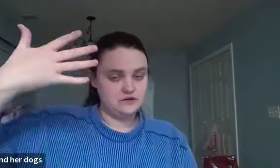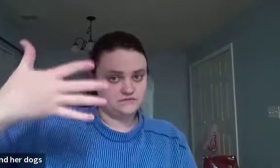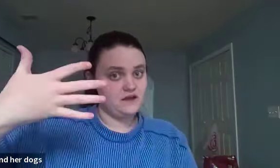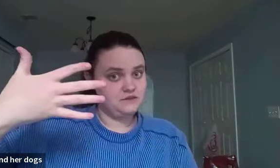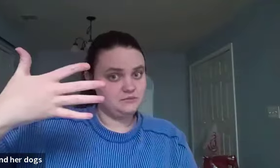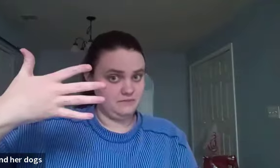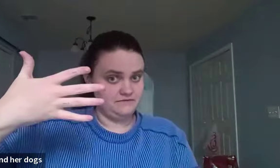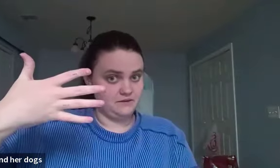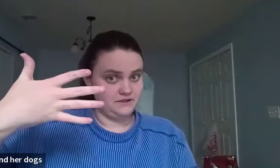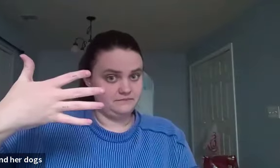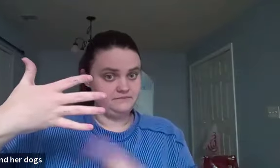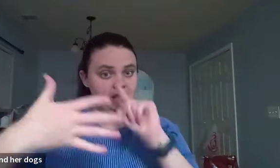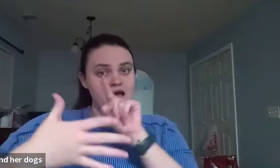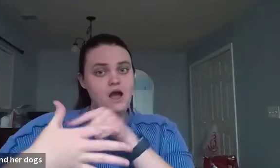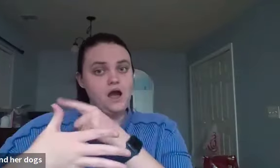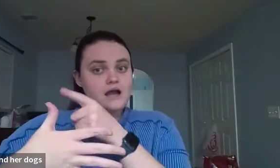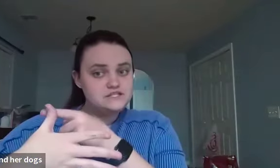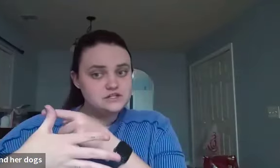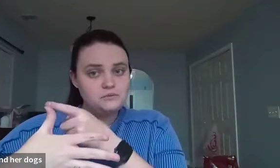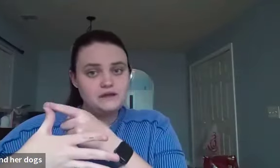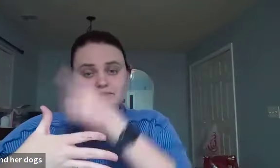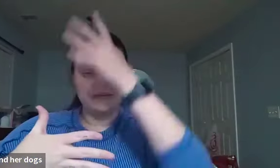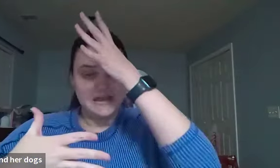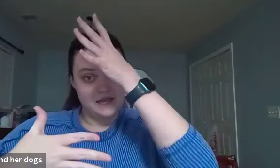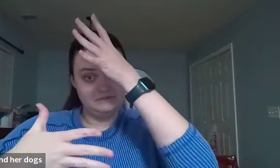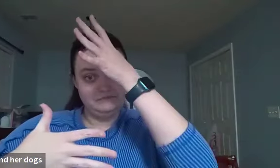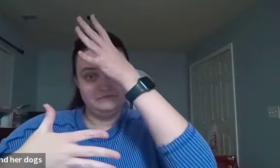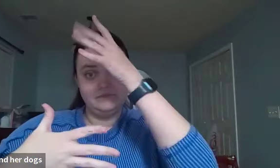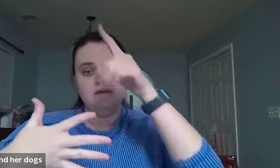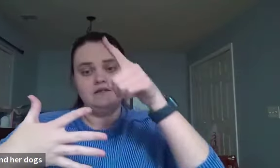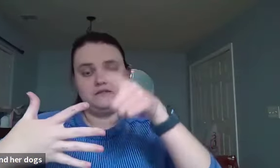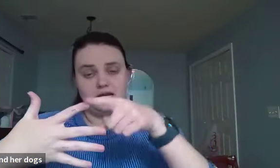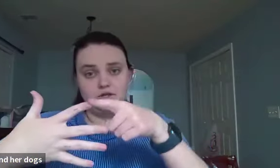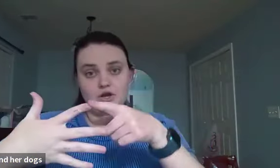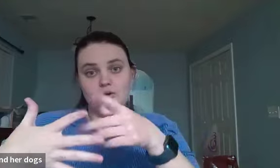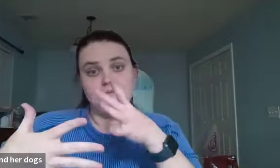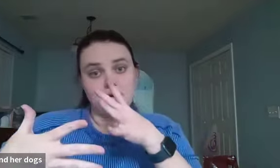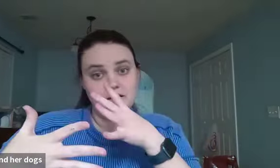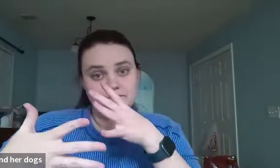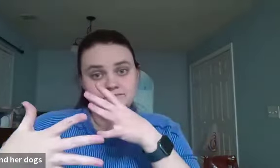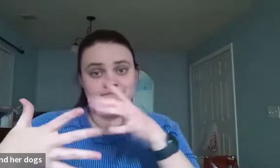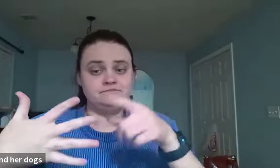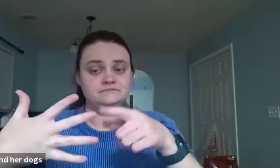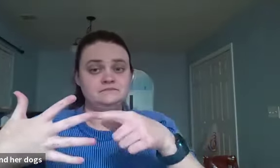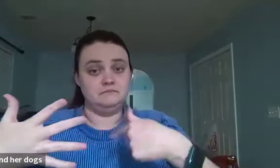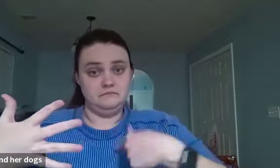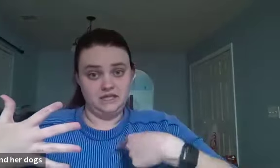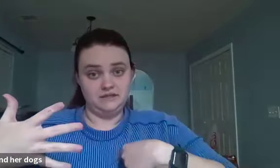that there's 5 people in my family. I start with my dad, then I would go my mom,